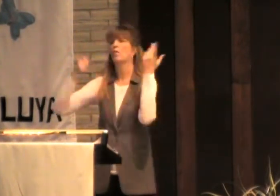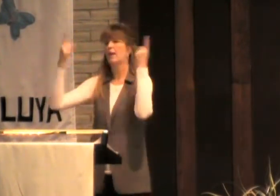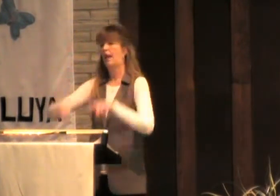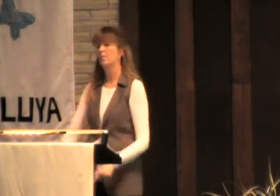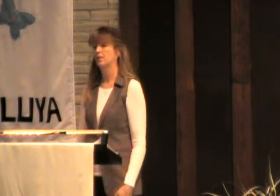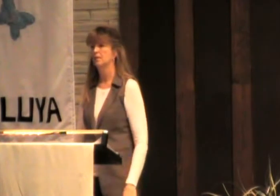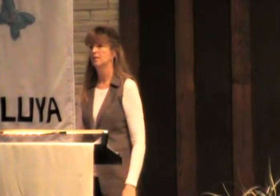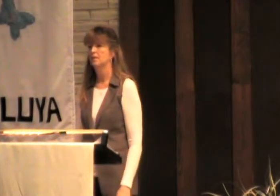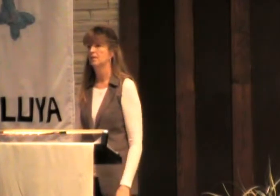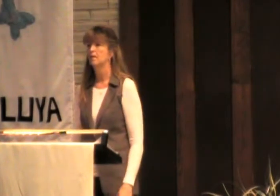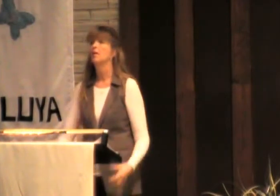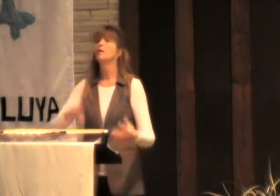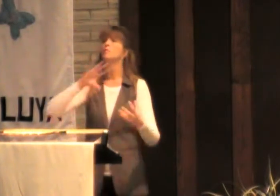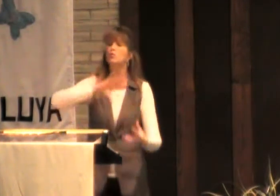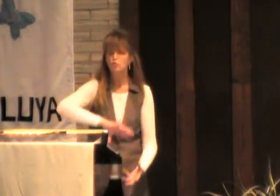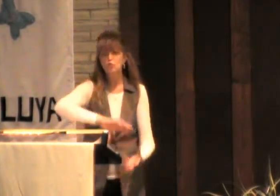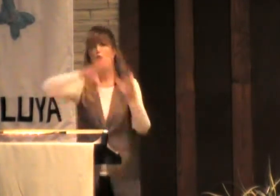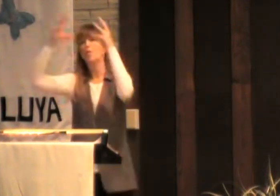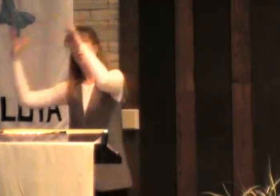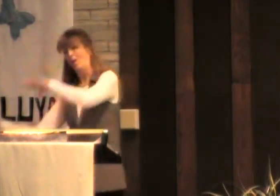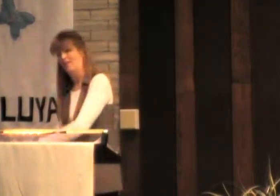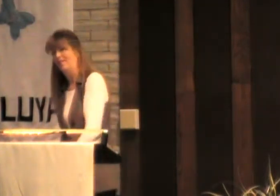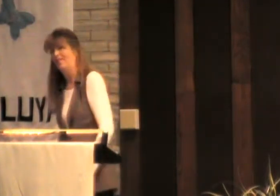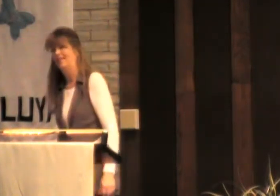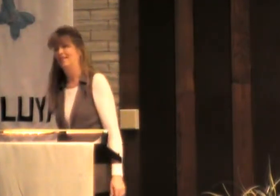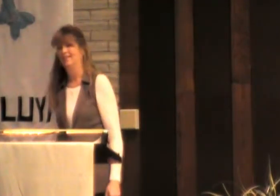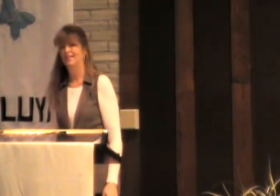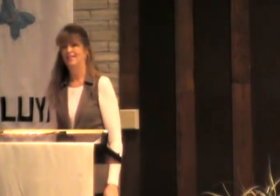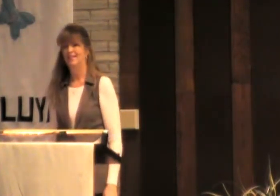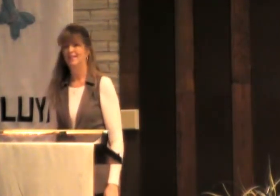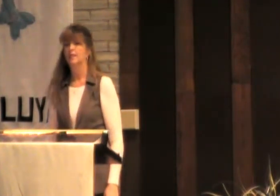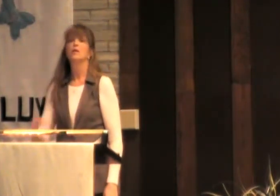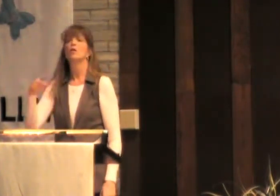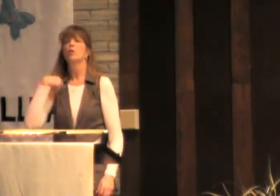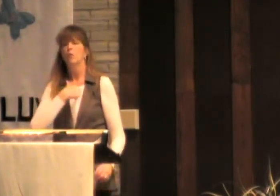to control each other, what happens? Turmoil.